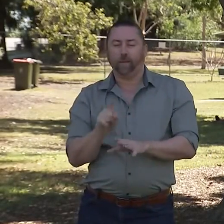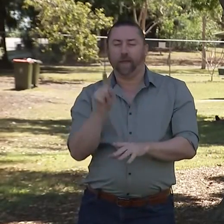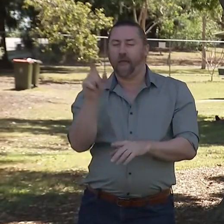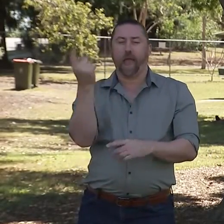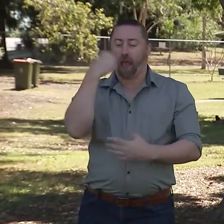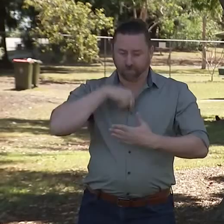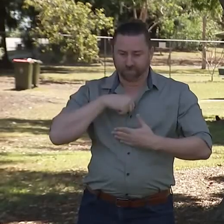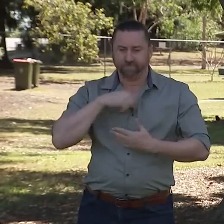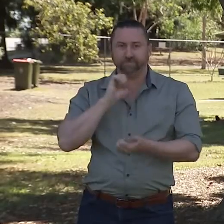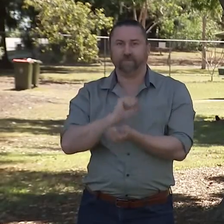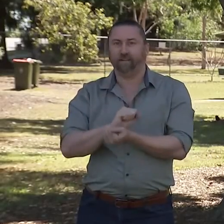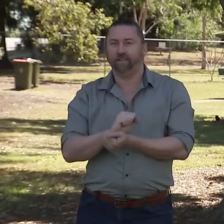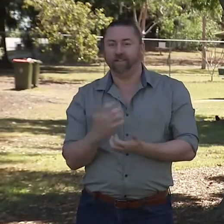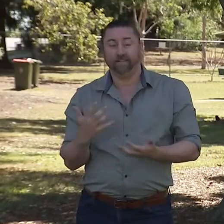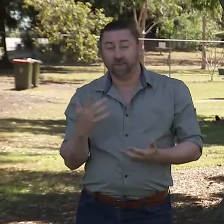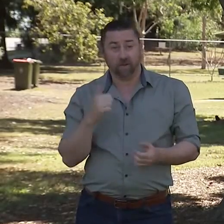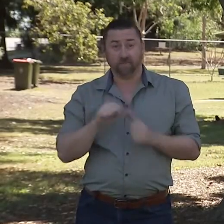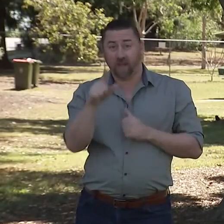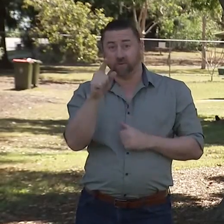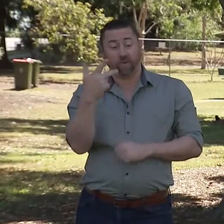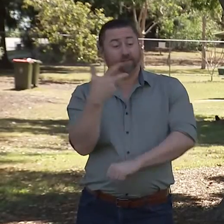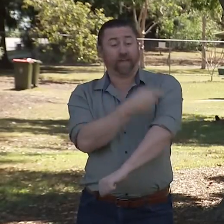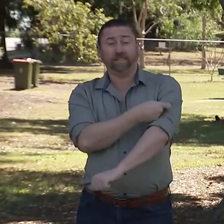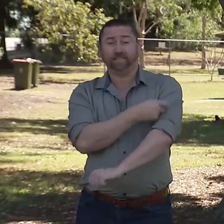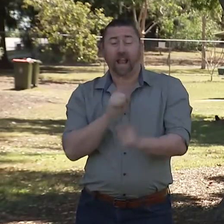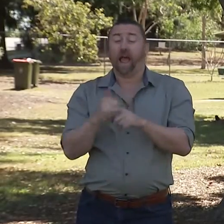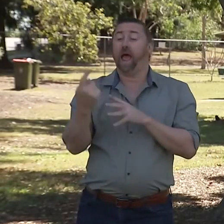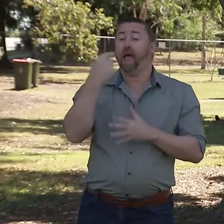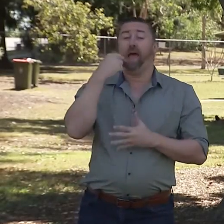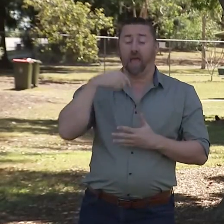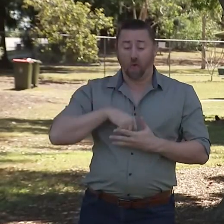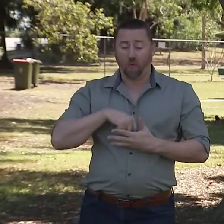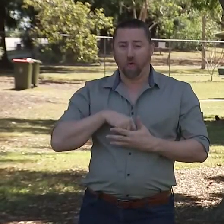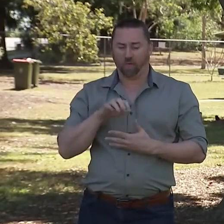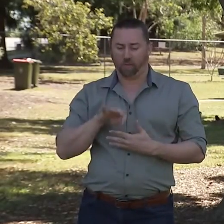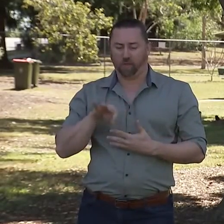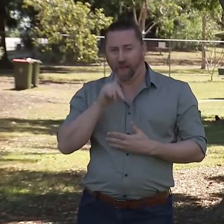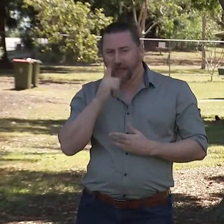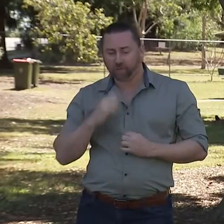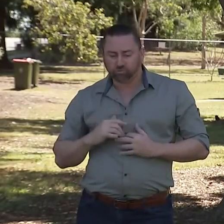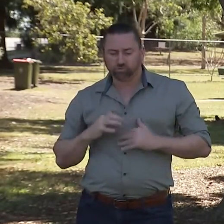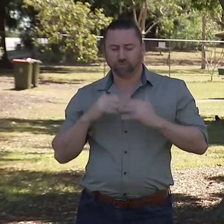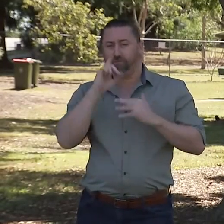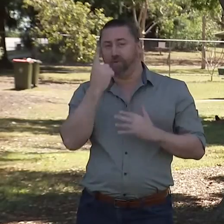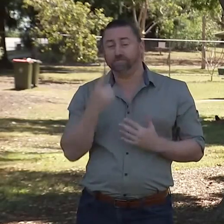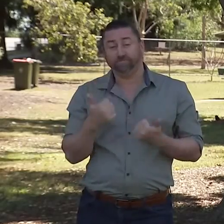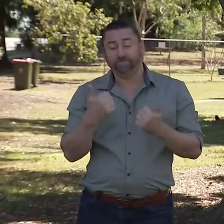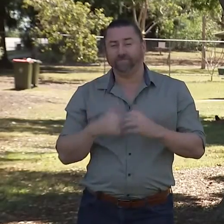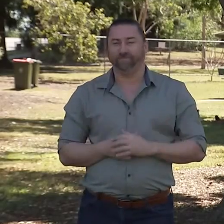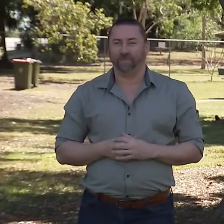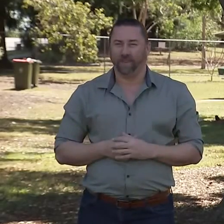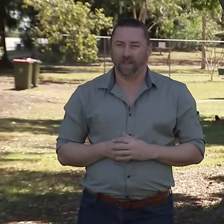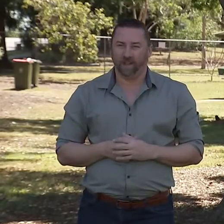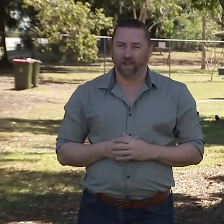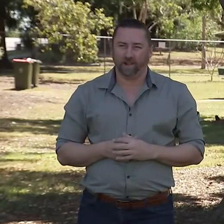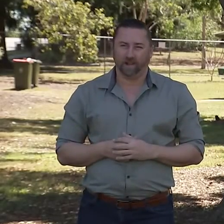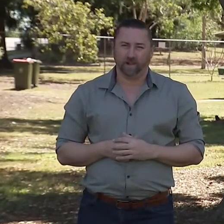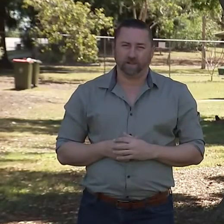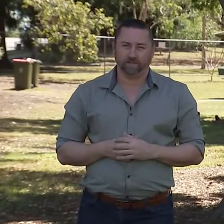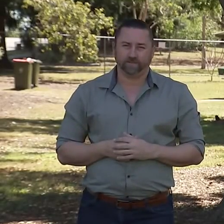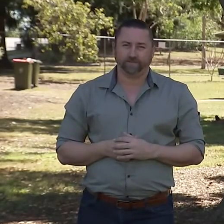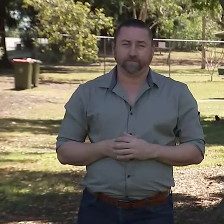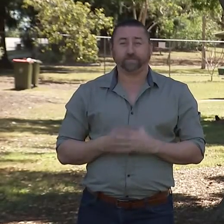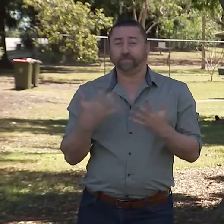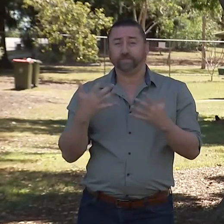please go and get vaccinated. So I hand over to Dr. Young, and then we're happy to take some questions. Thanks, Dr. Young.